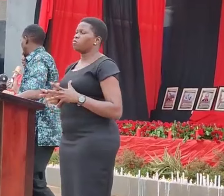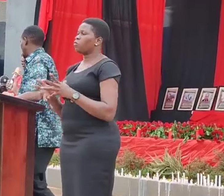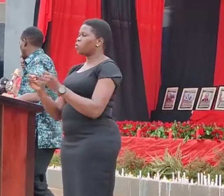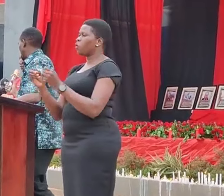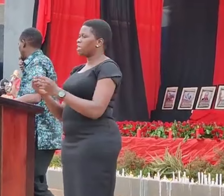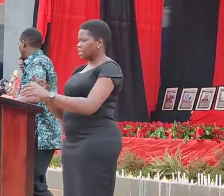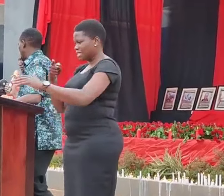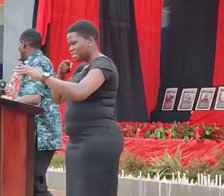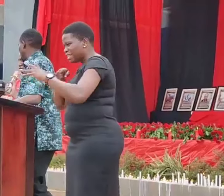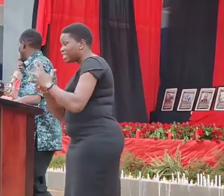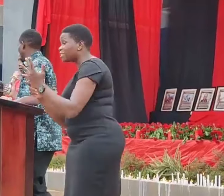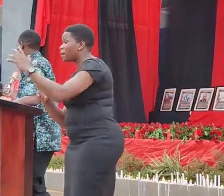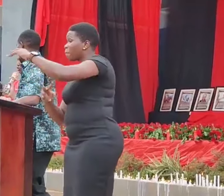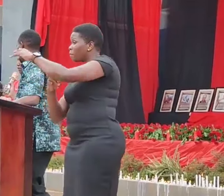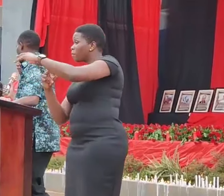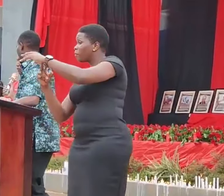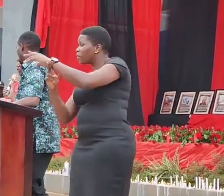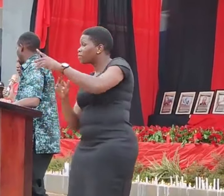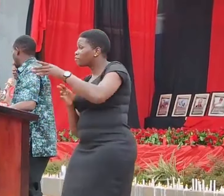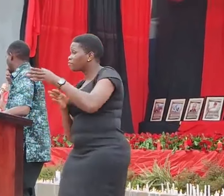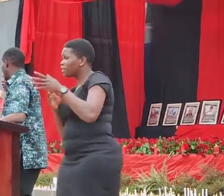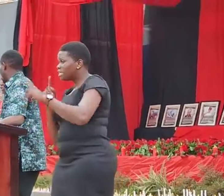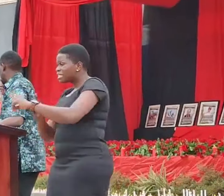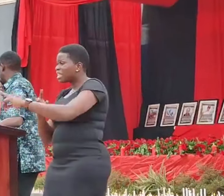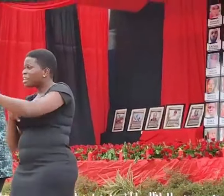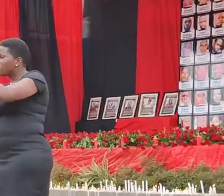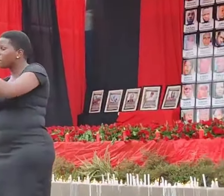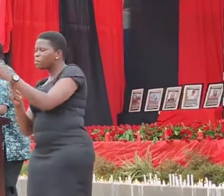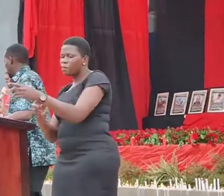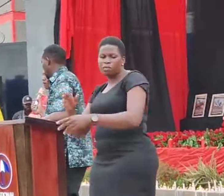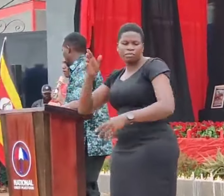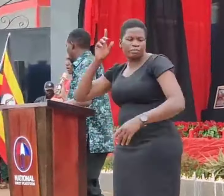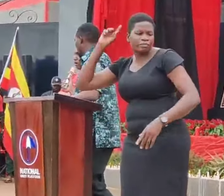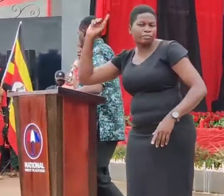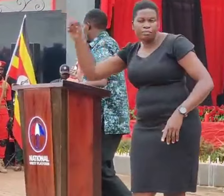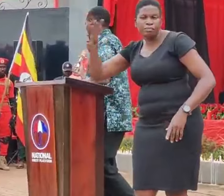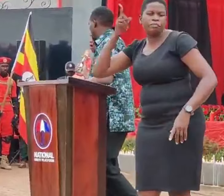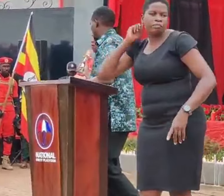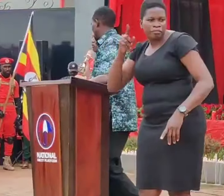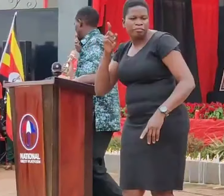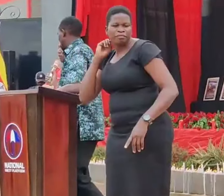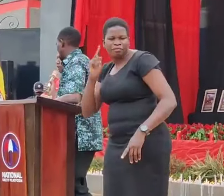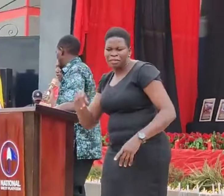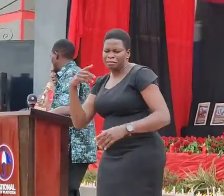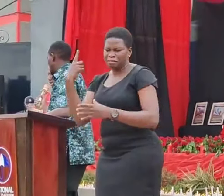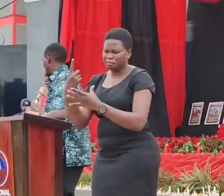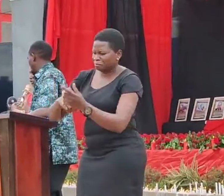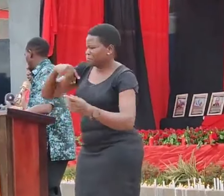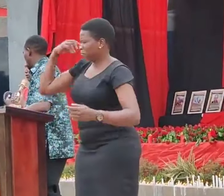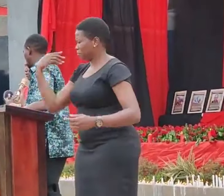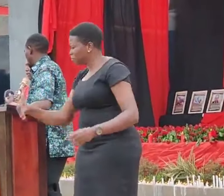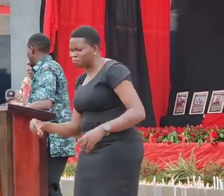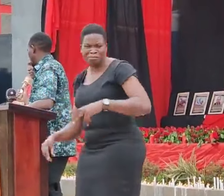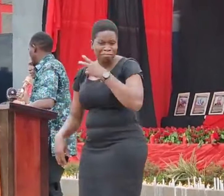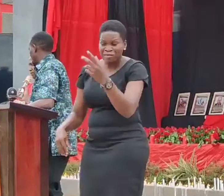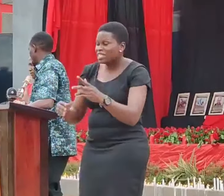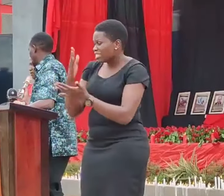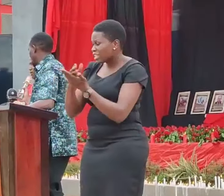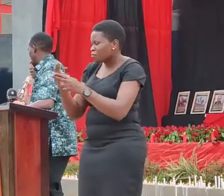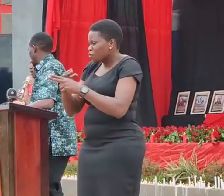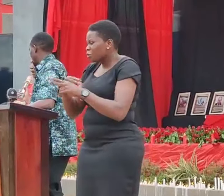kuyingira buliigi kubanga akatuka mu buliigi enkoko nezivuga abamu katonda bagona